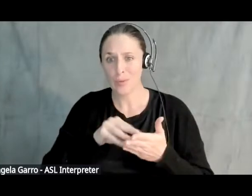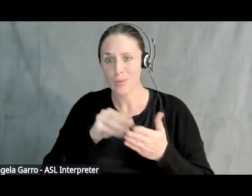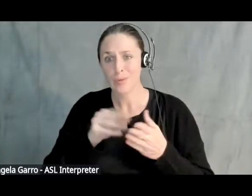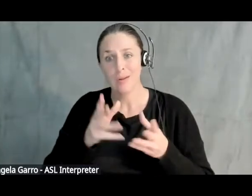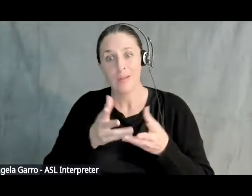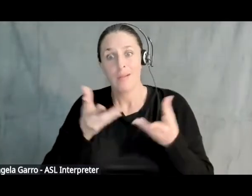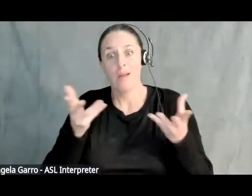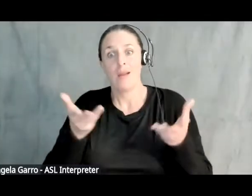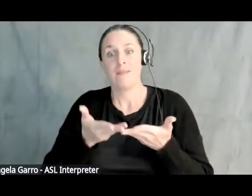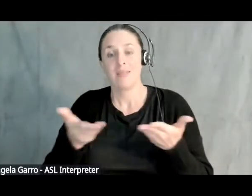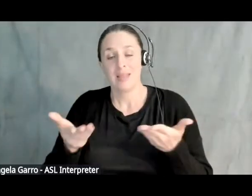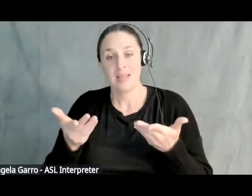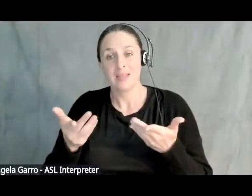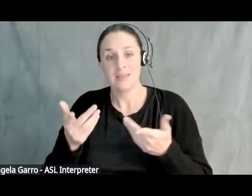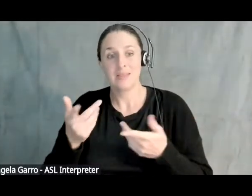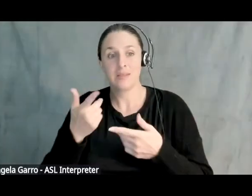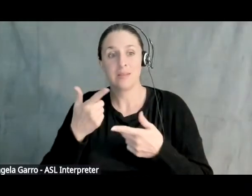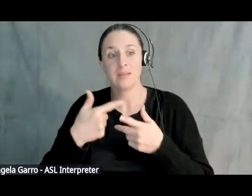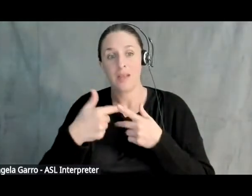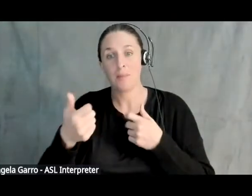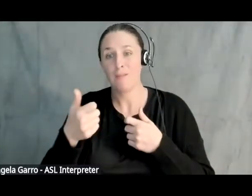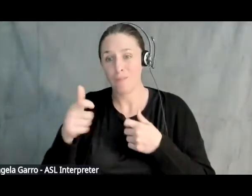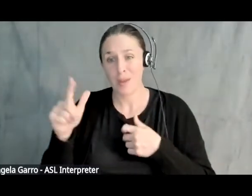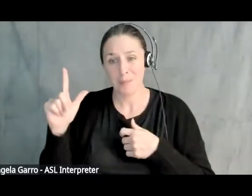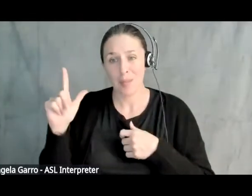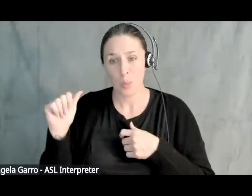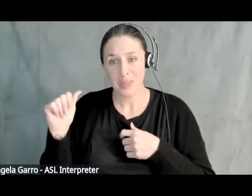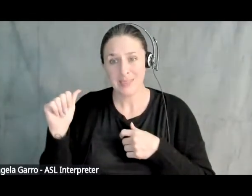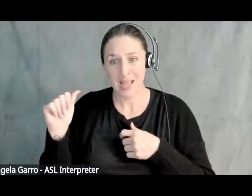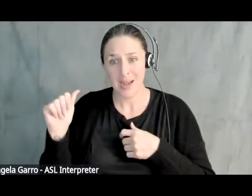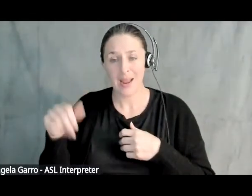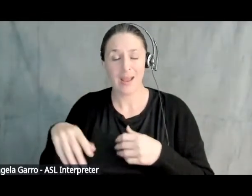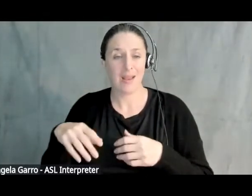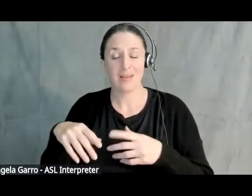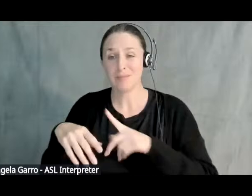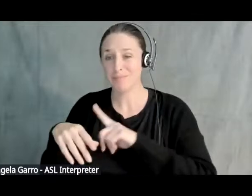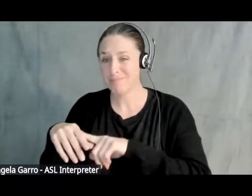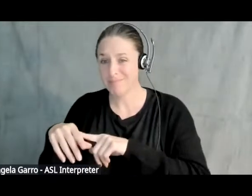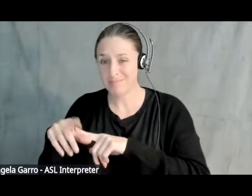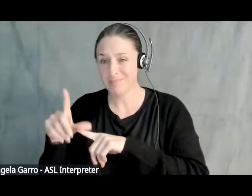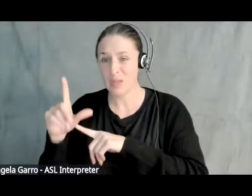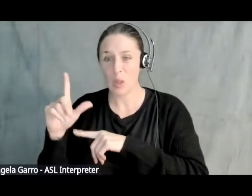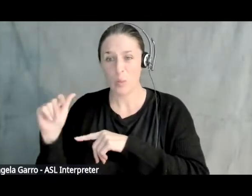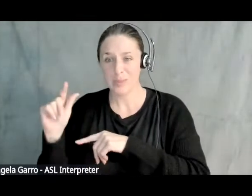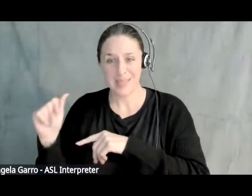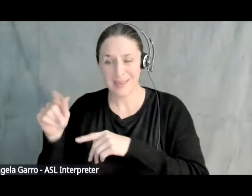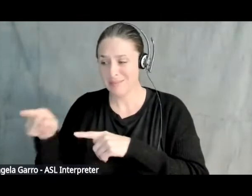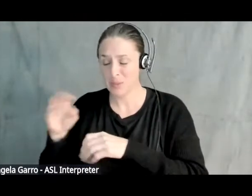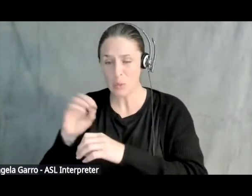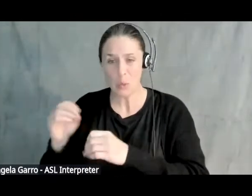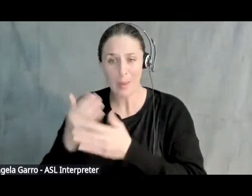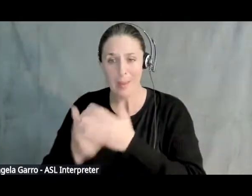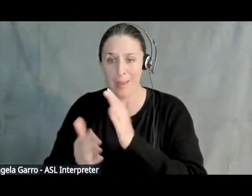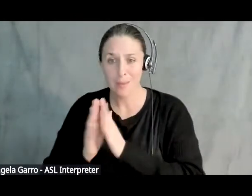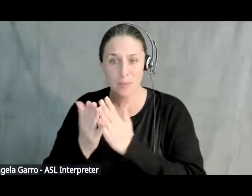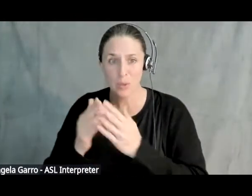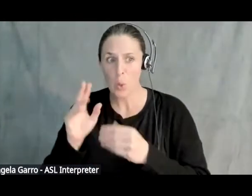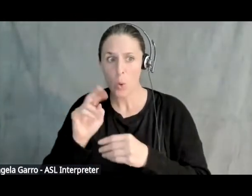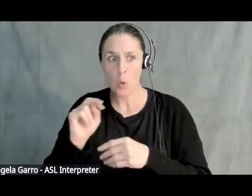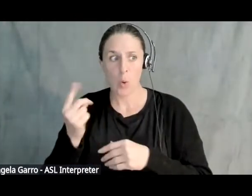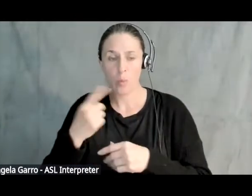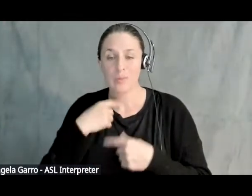of Louisiana, that there was no handbook, there was nobody to tell you anything,